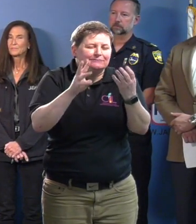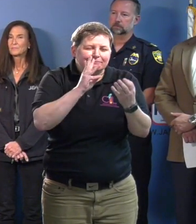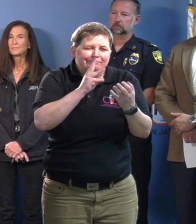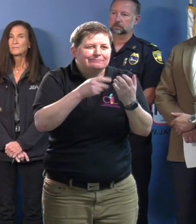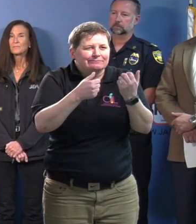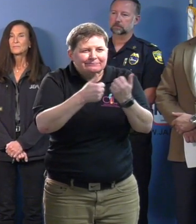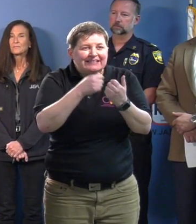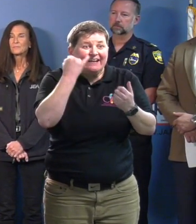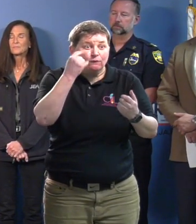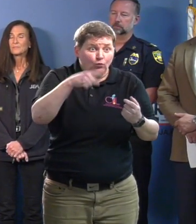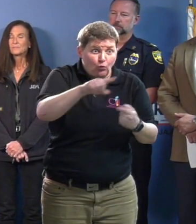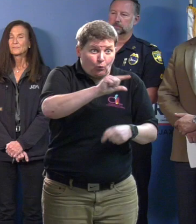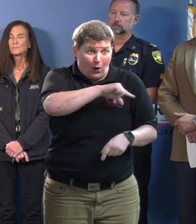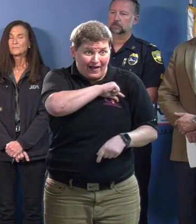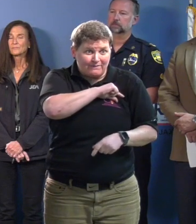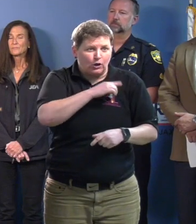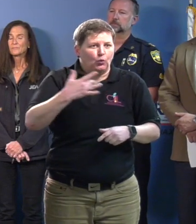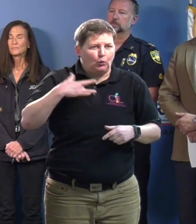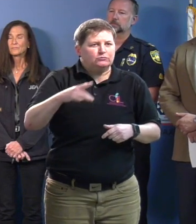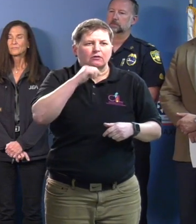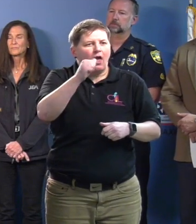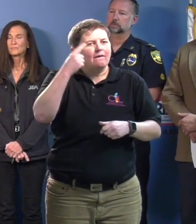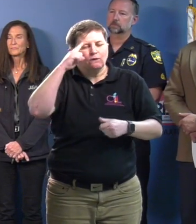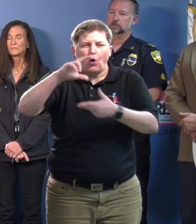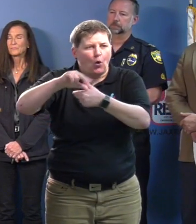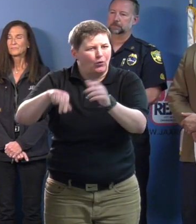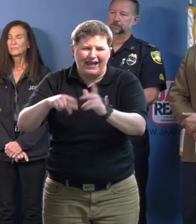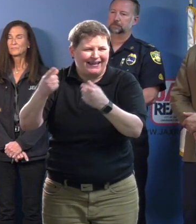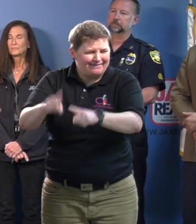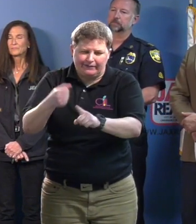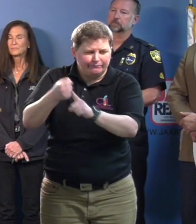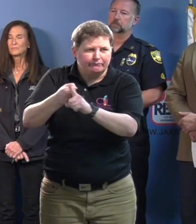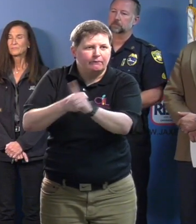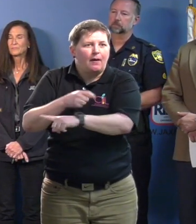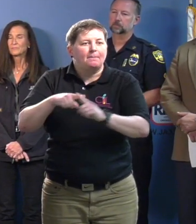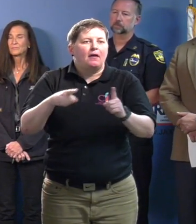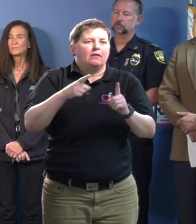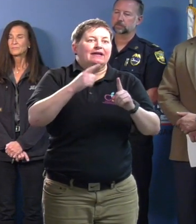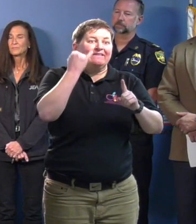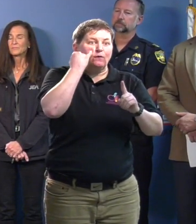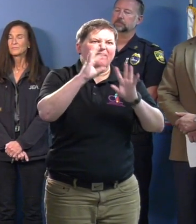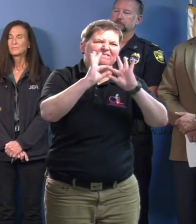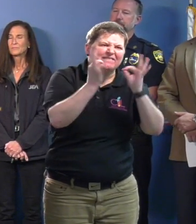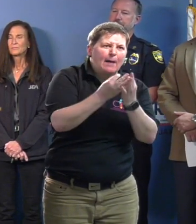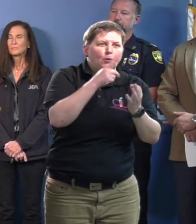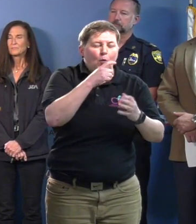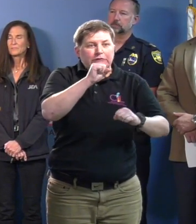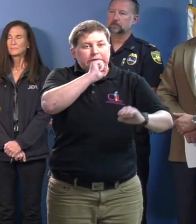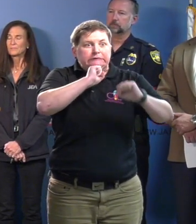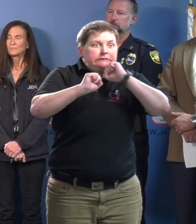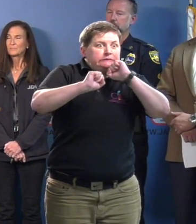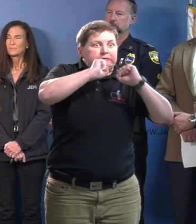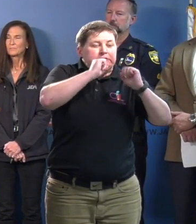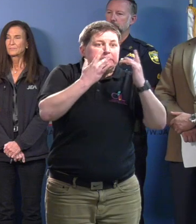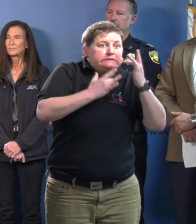for storm events, but for families that are facing financial hardship. But that is a route, a resource that is available.